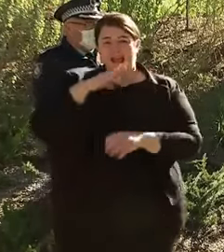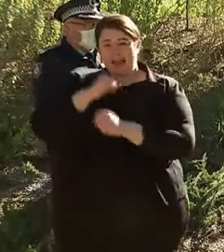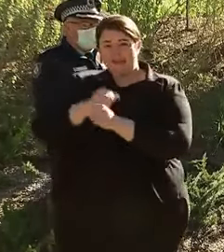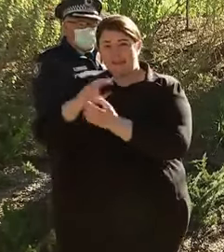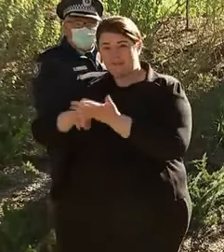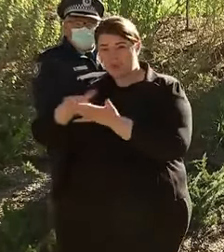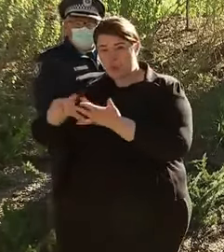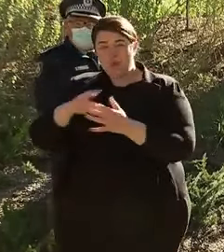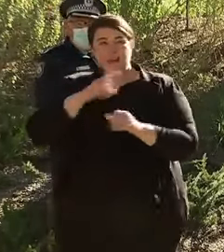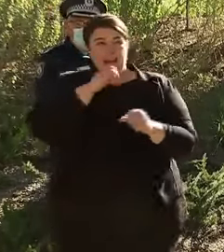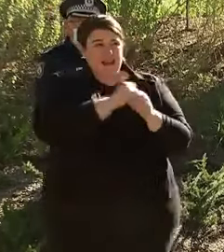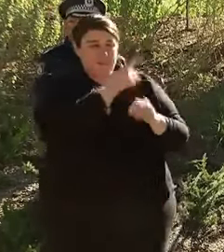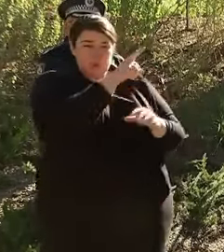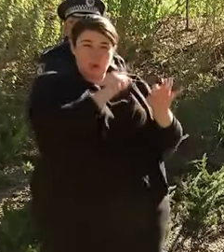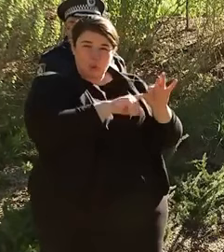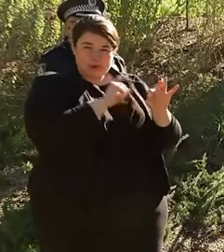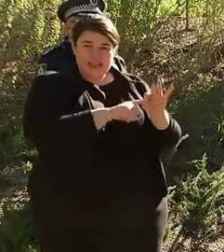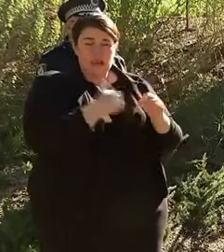Queensland overnight.